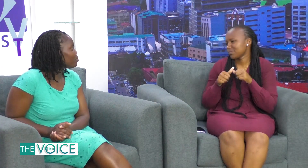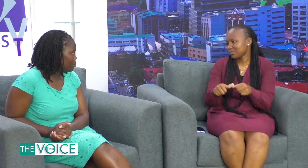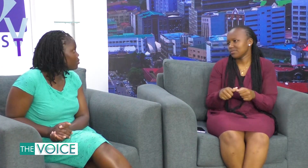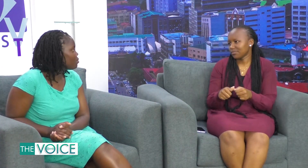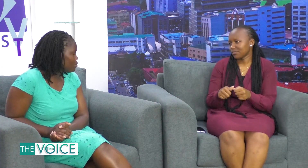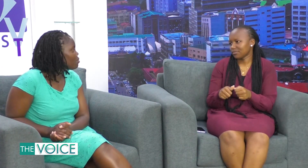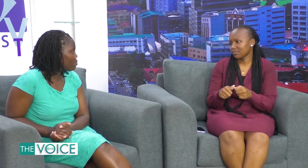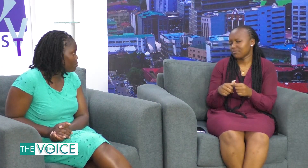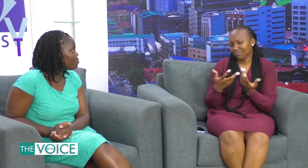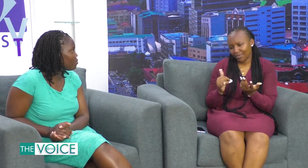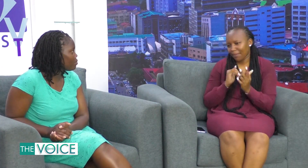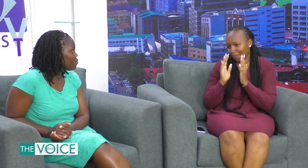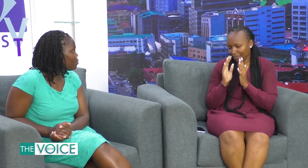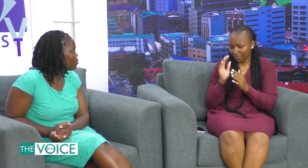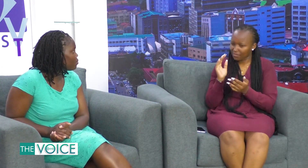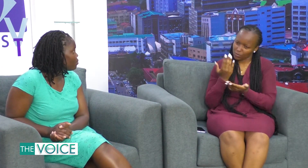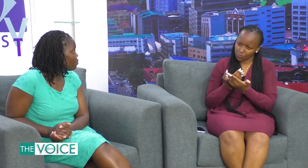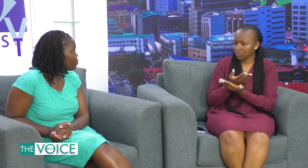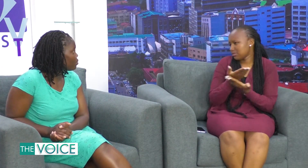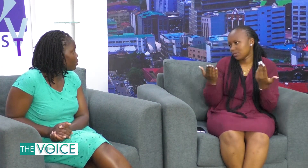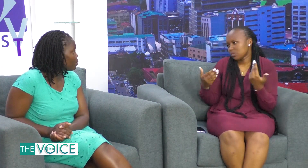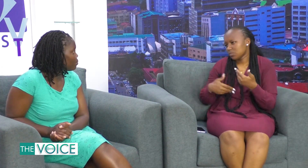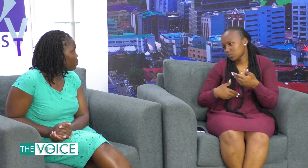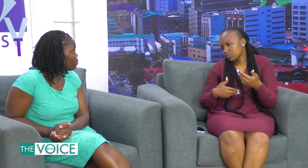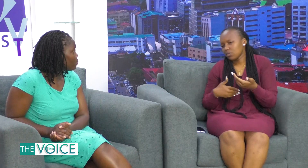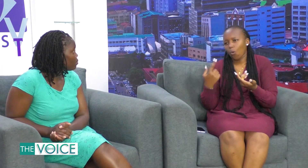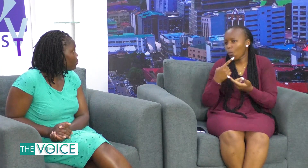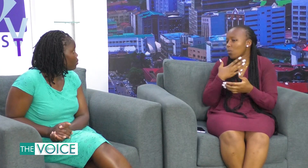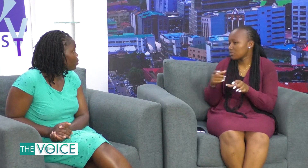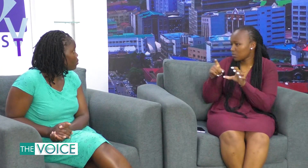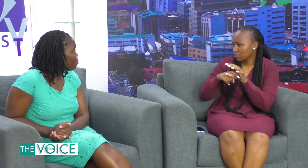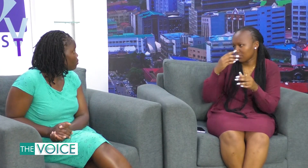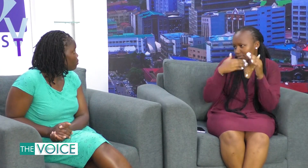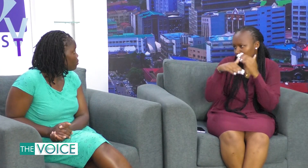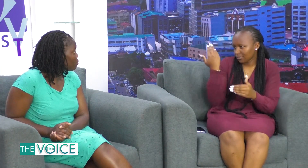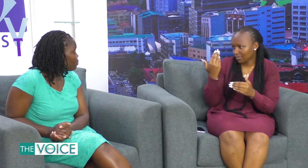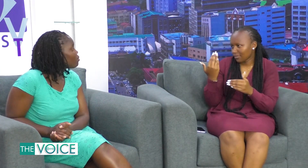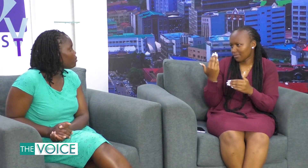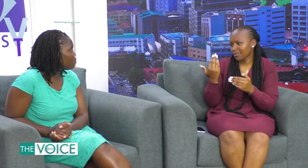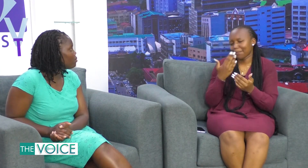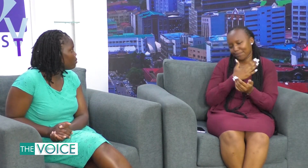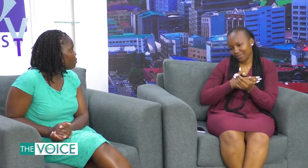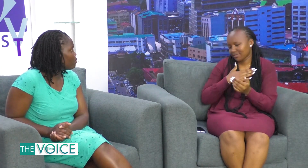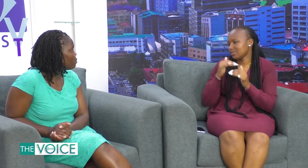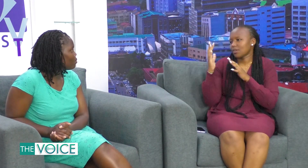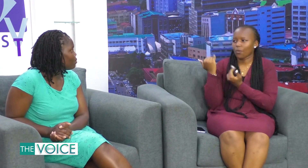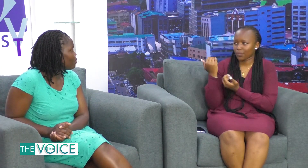and I'm a believer. So that hope keeps me going. So for the youth who join the